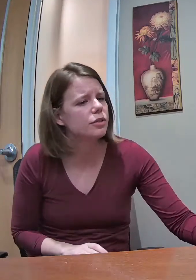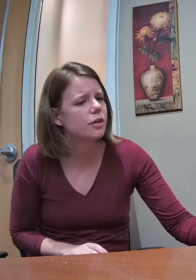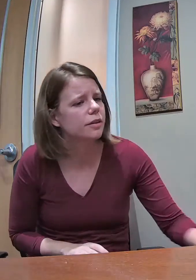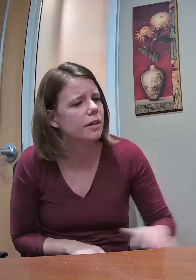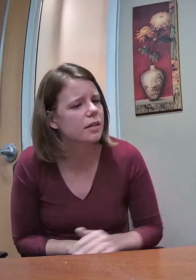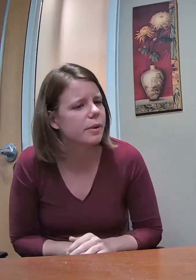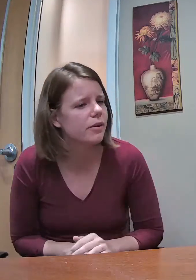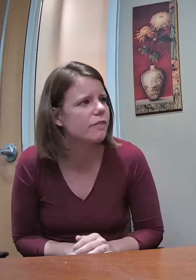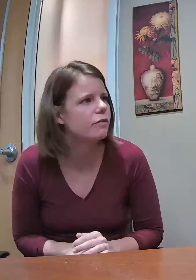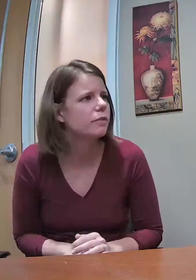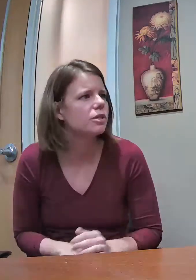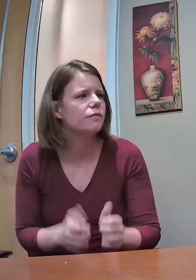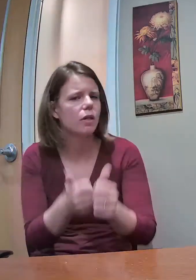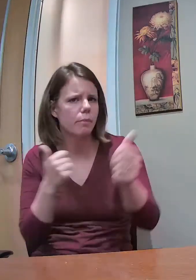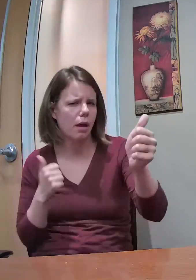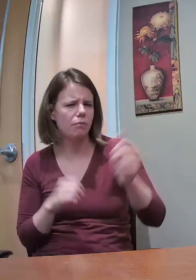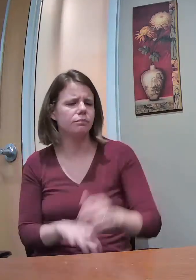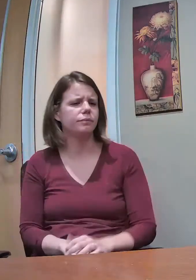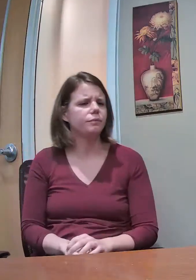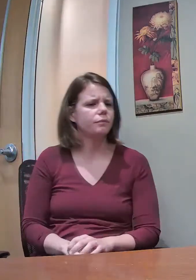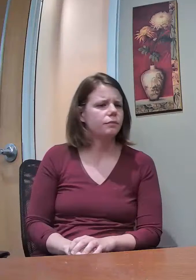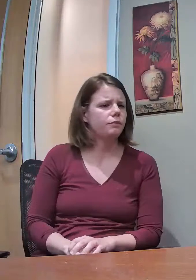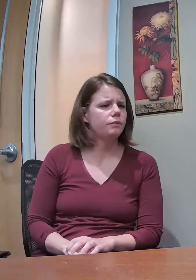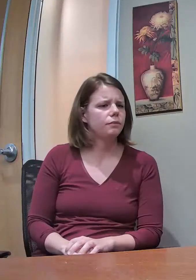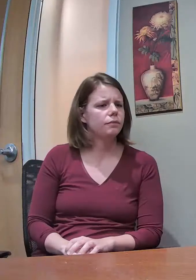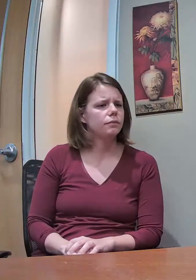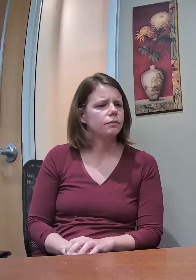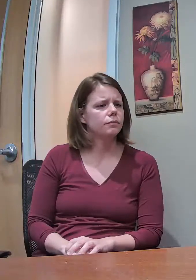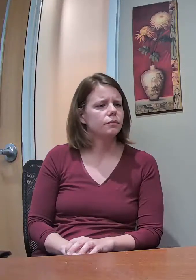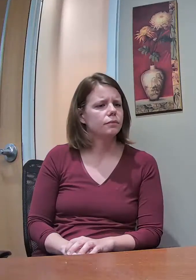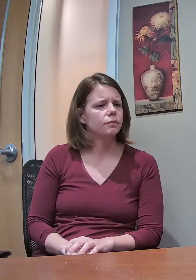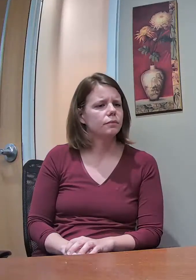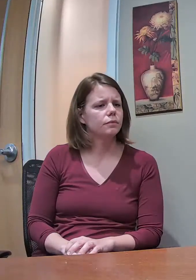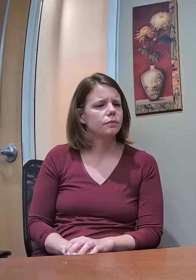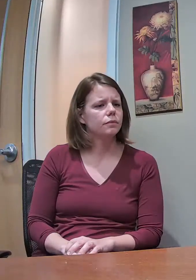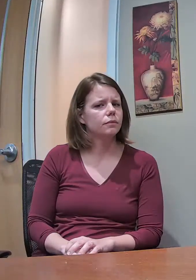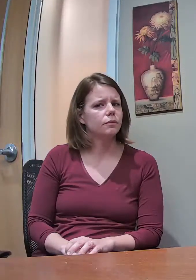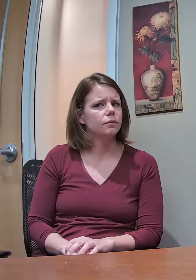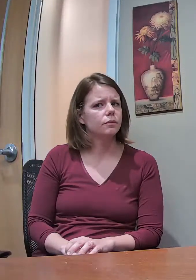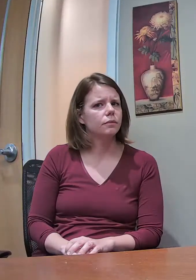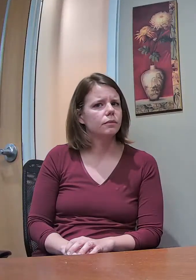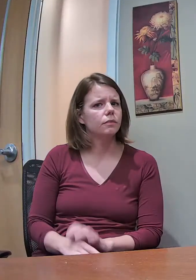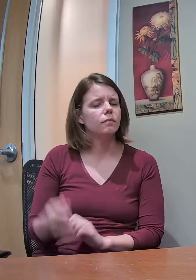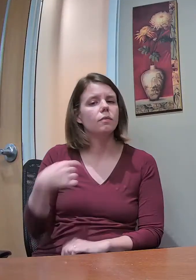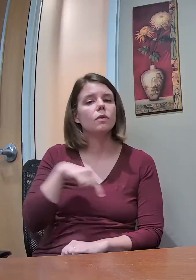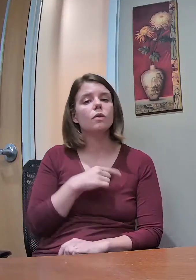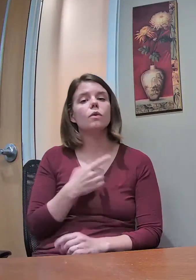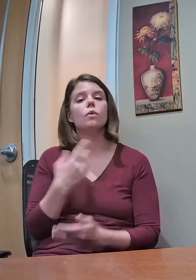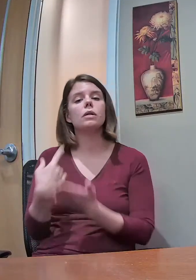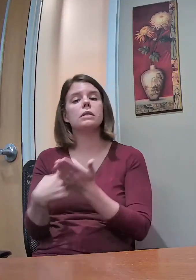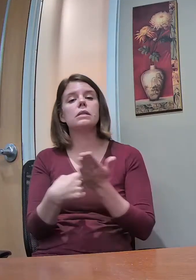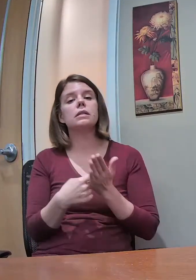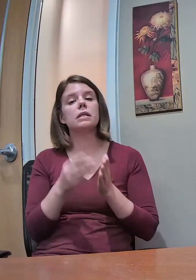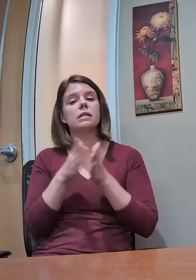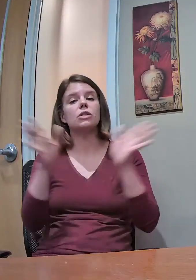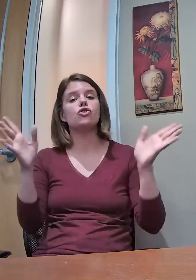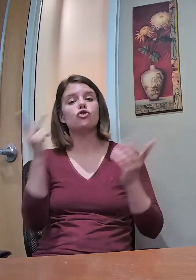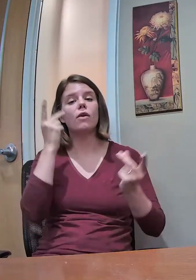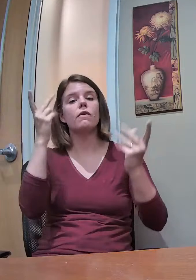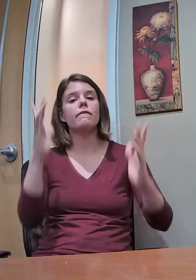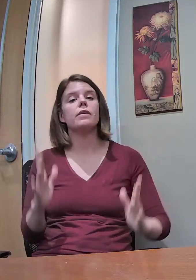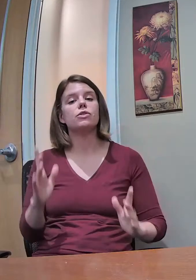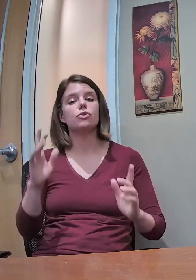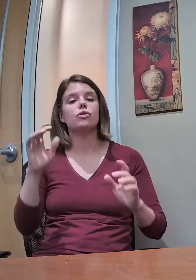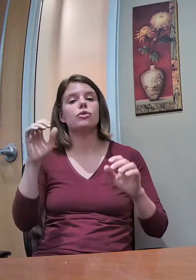with residents. Can you just start that last paragraph? Okay, that's okay. So we're talking about general visitors. So this is for an